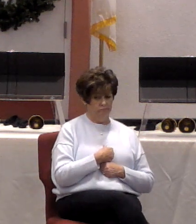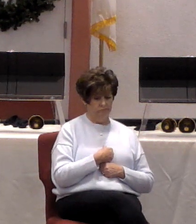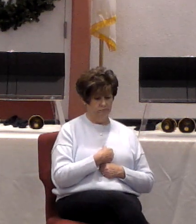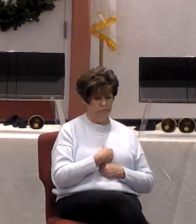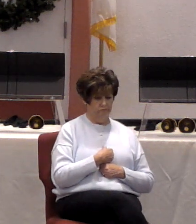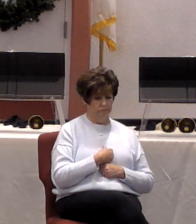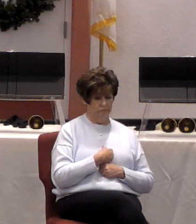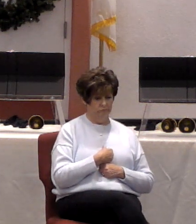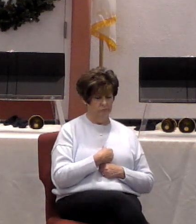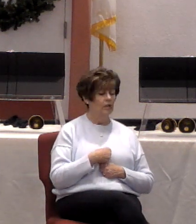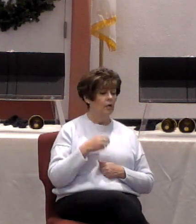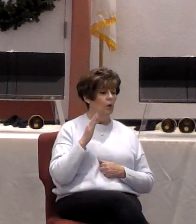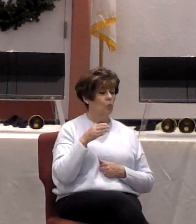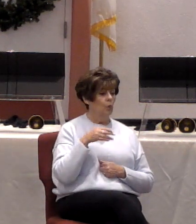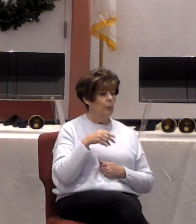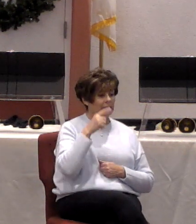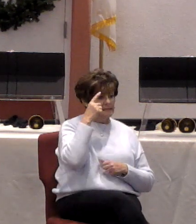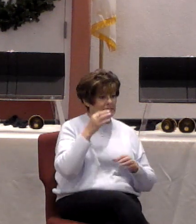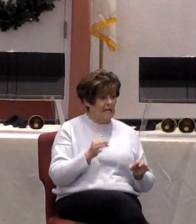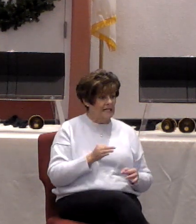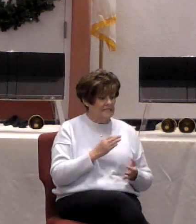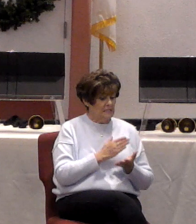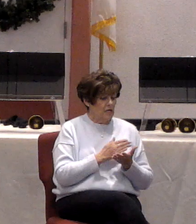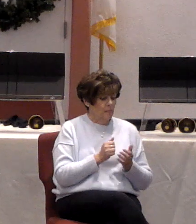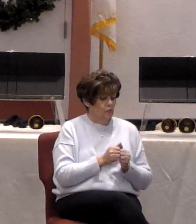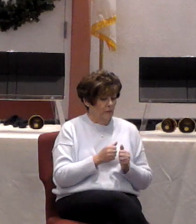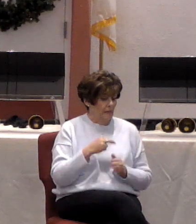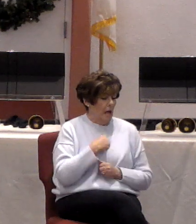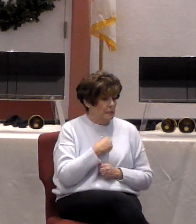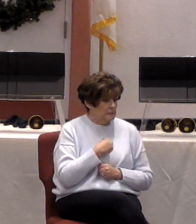Will we just decide that it can stop with us?